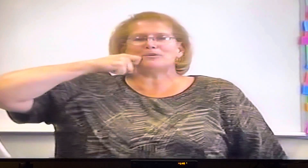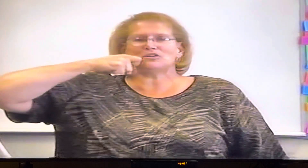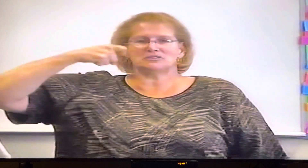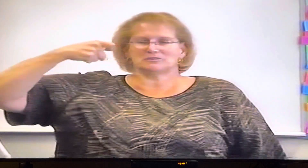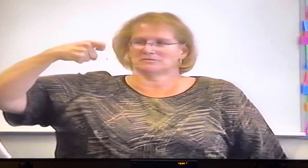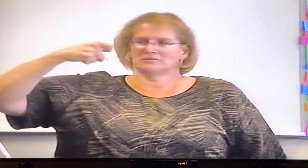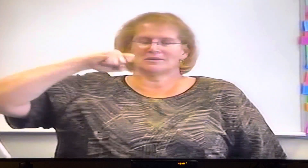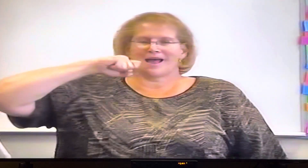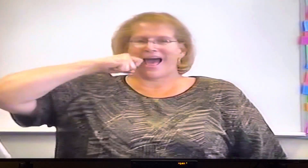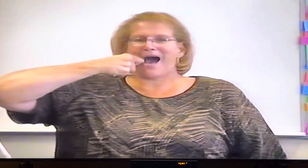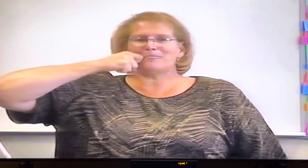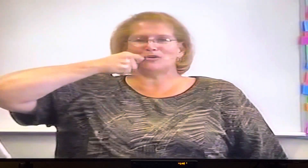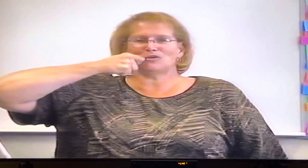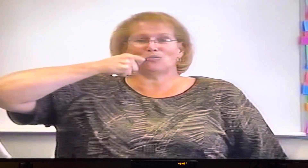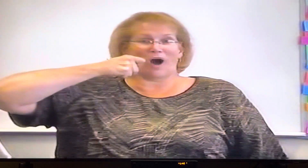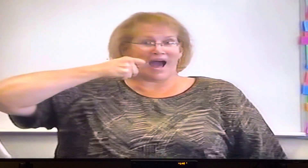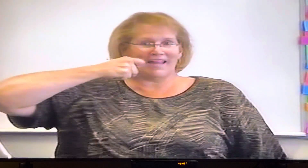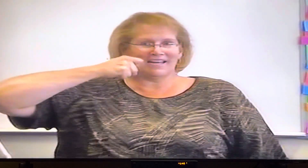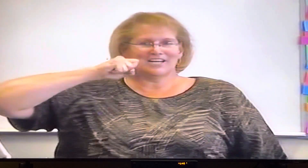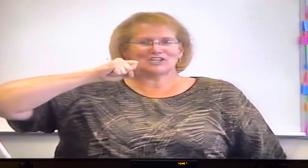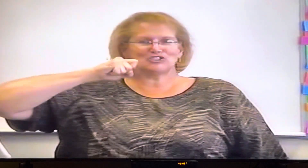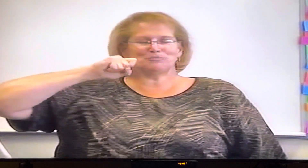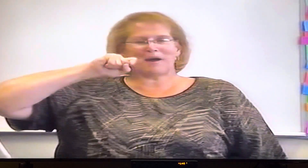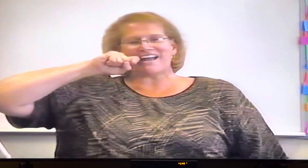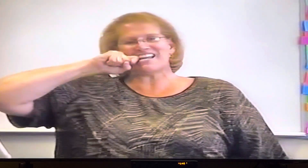Apple. Apple. Why? Because you bite it.